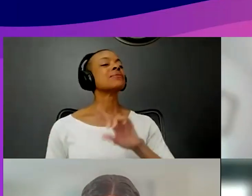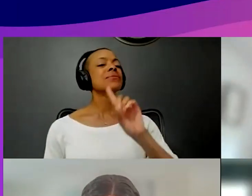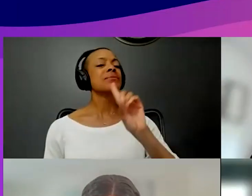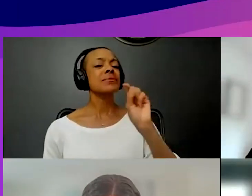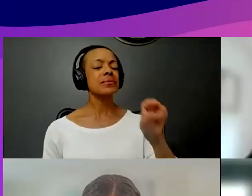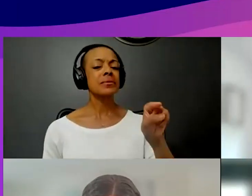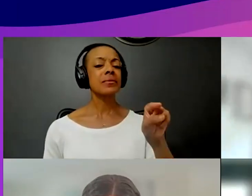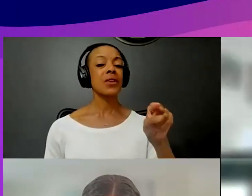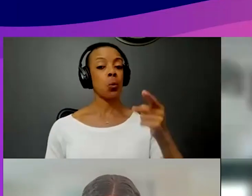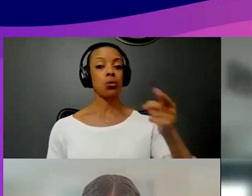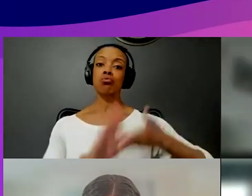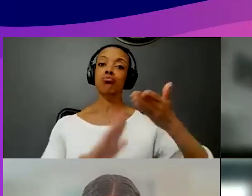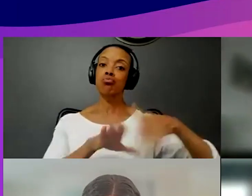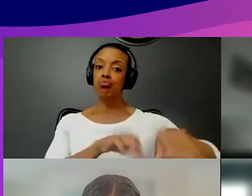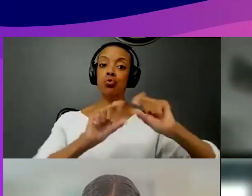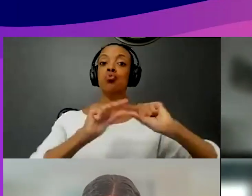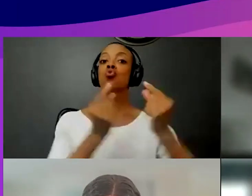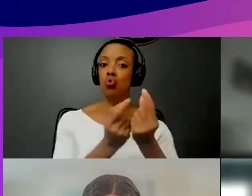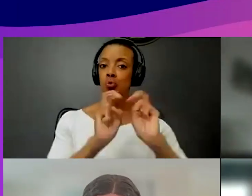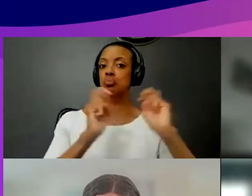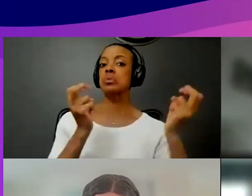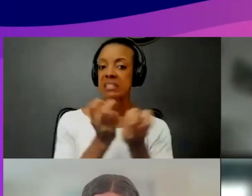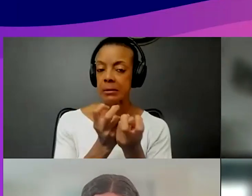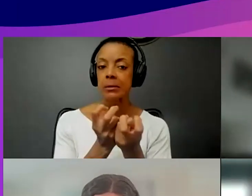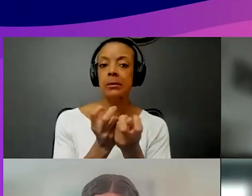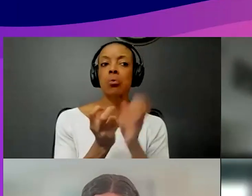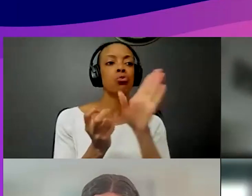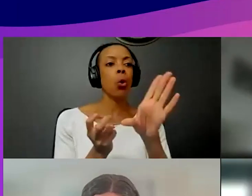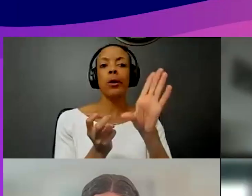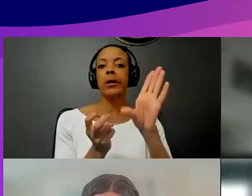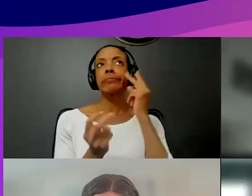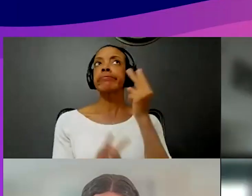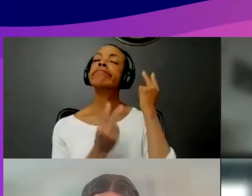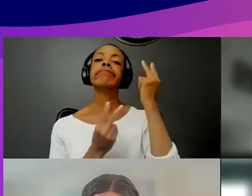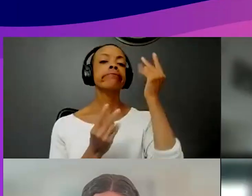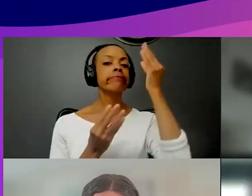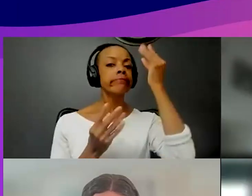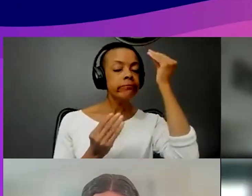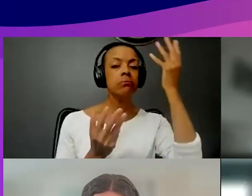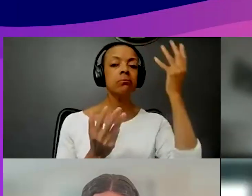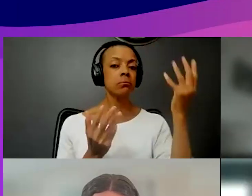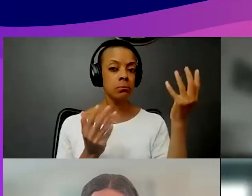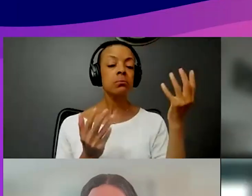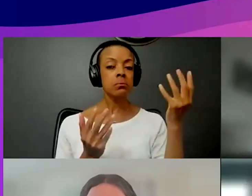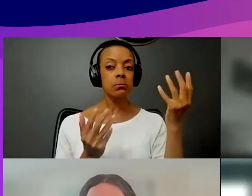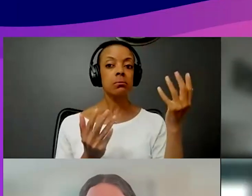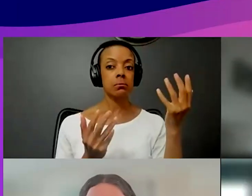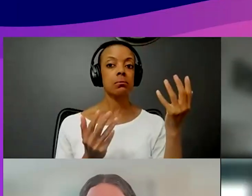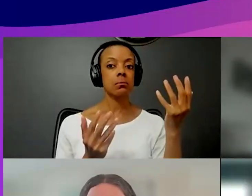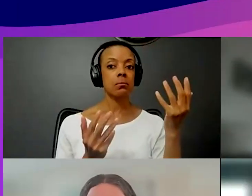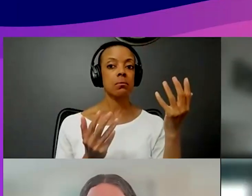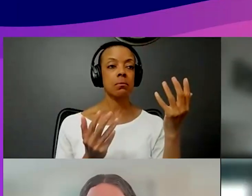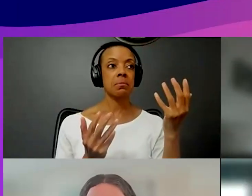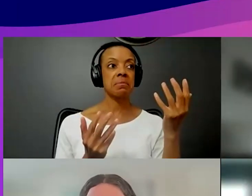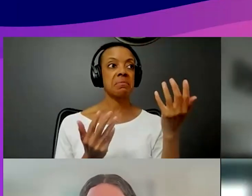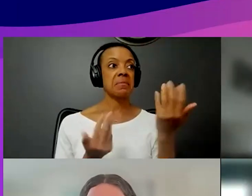running groups, do you have any other any reflections about, you know, how often or how things come up where there's